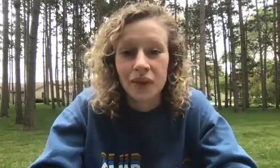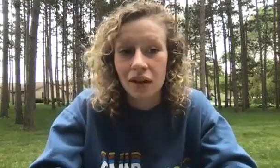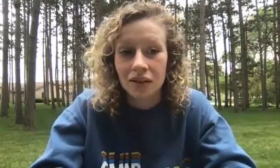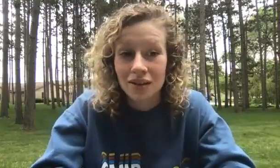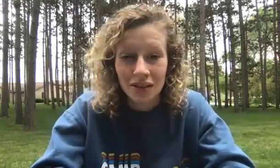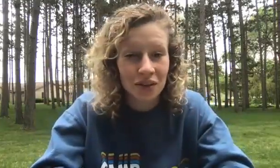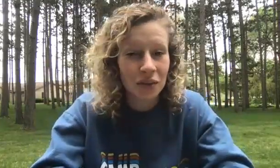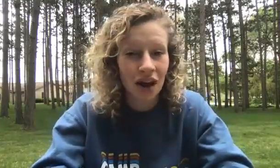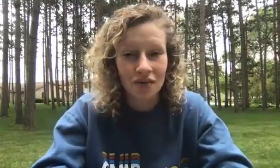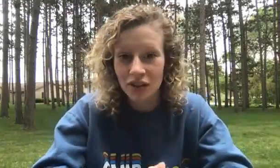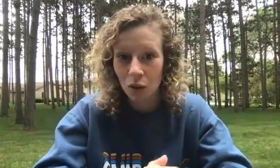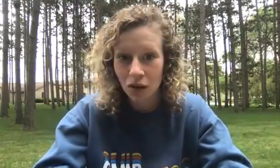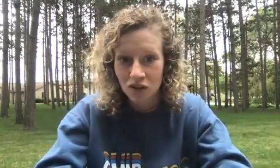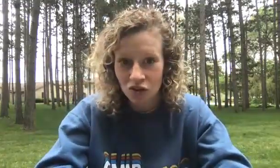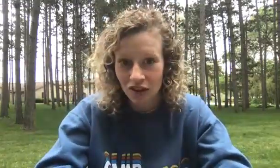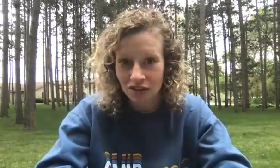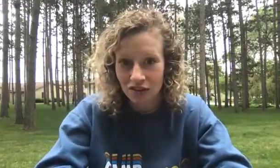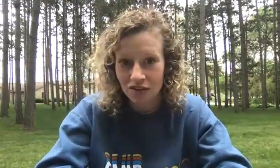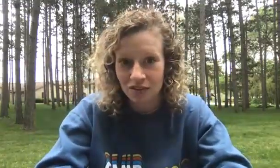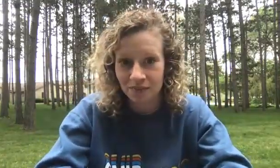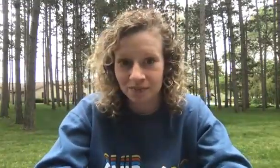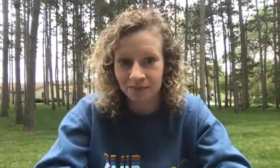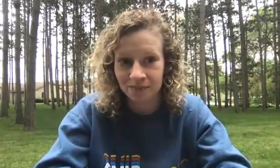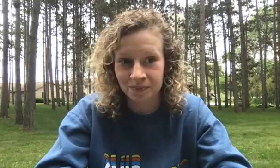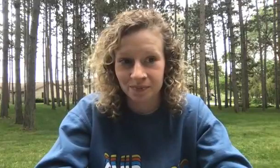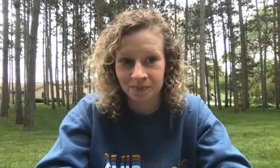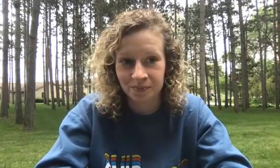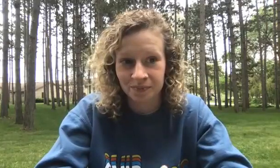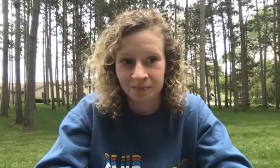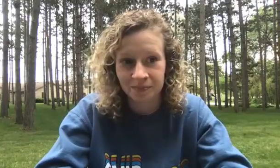Does anyone have any questions?